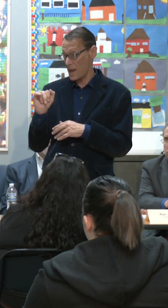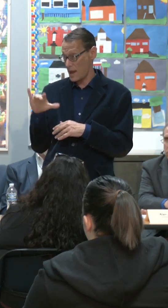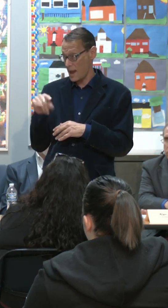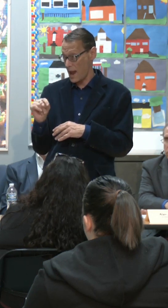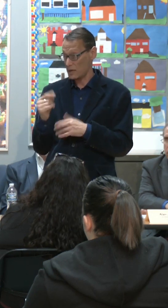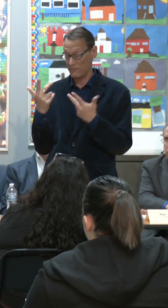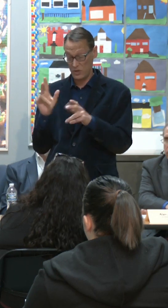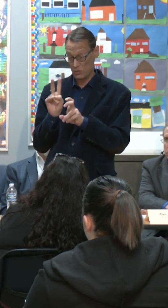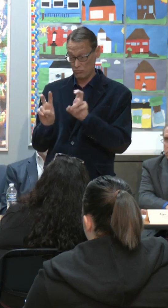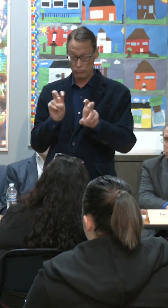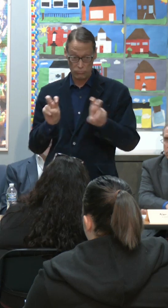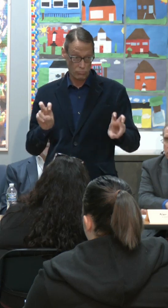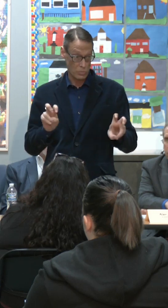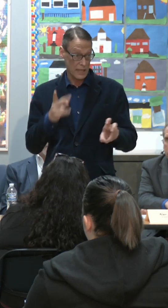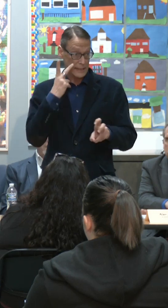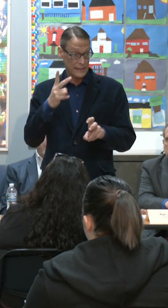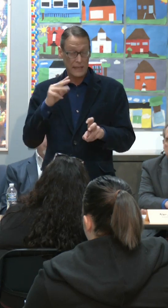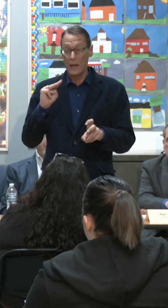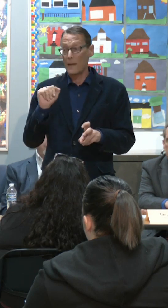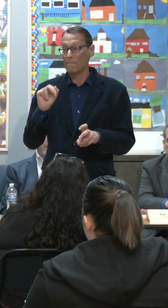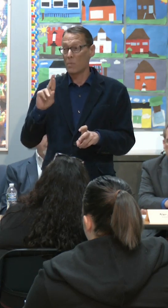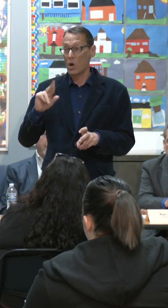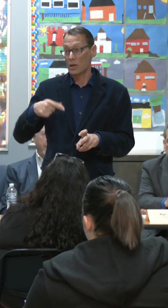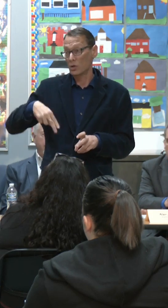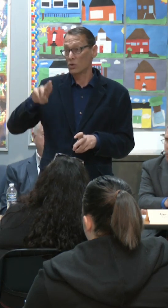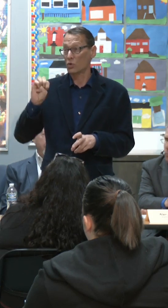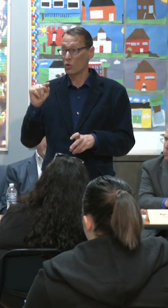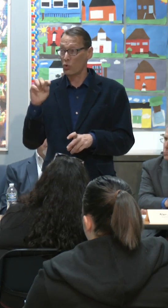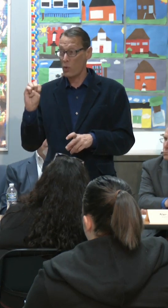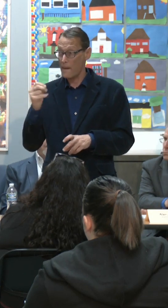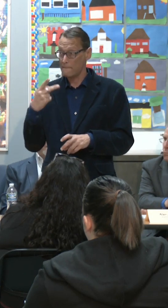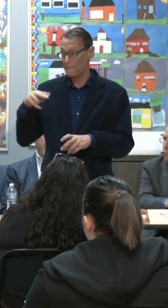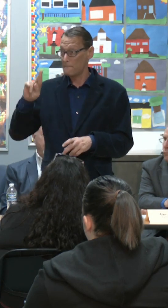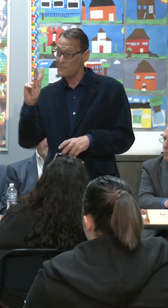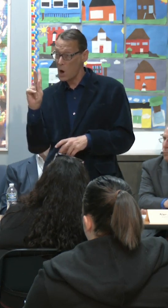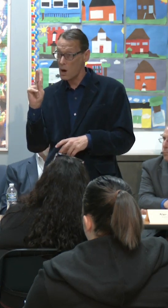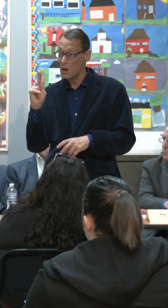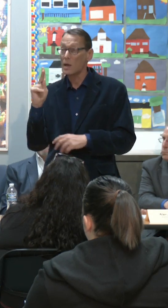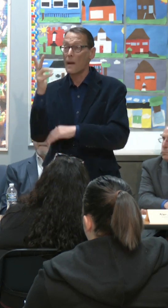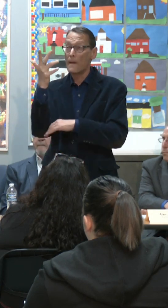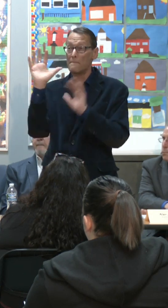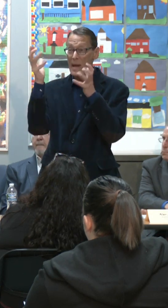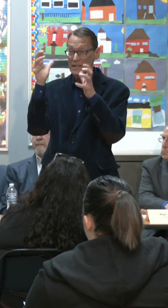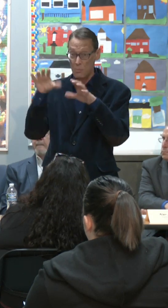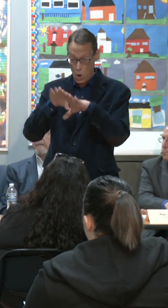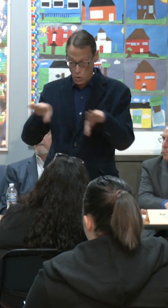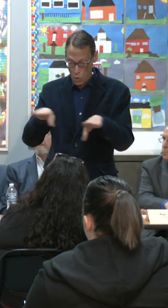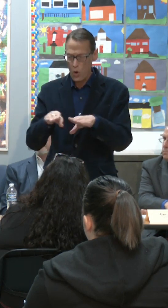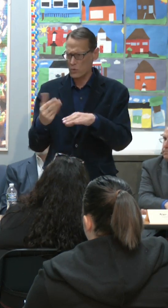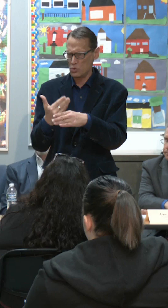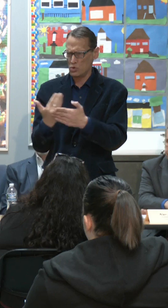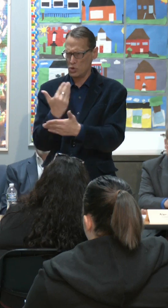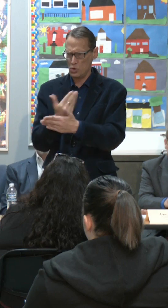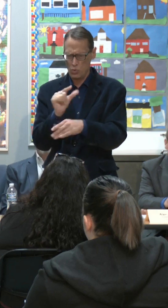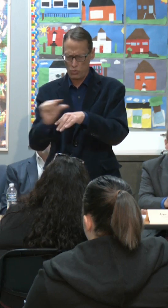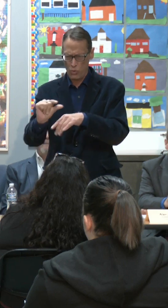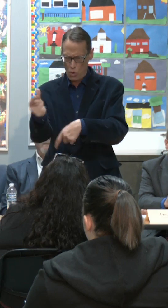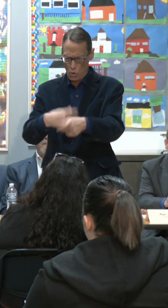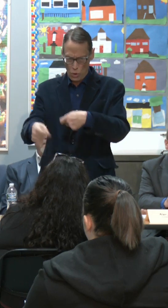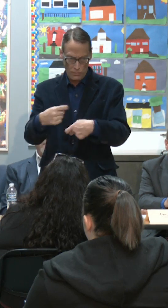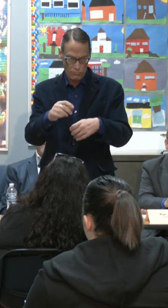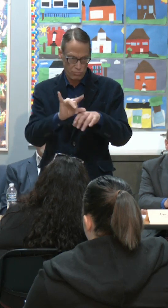Gateway District APWU workers to protest Trump's takeover of our post office. And we value our federal